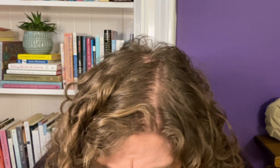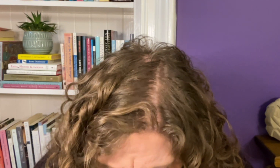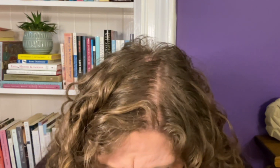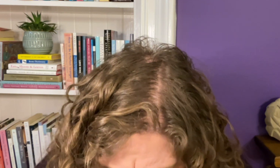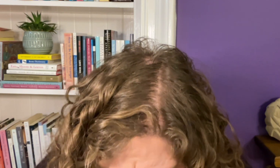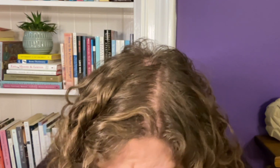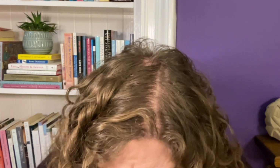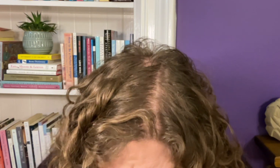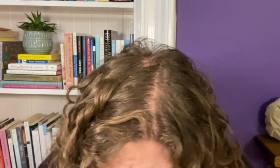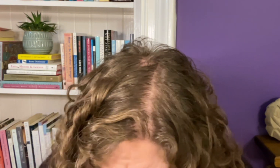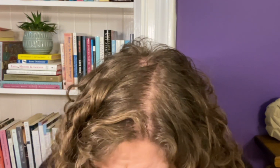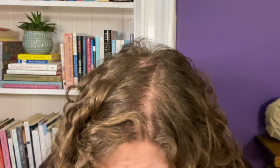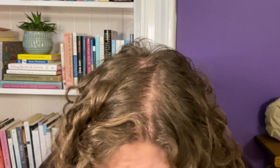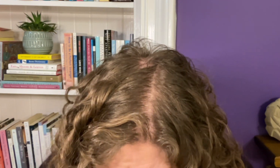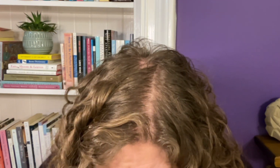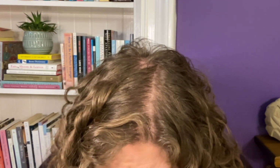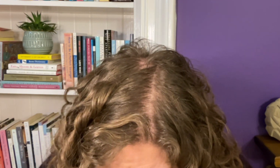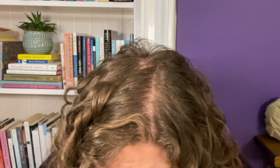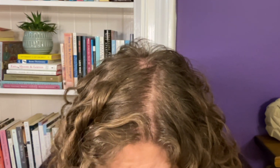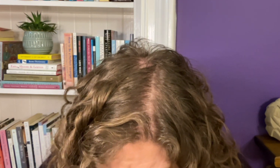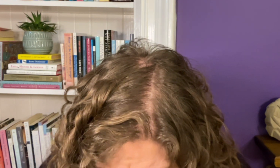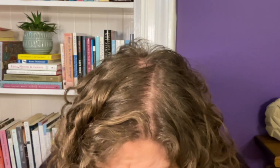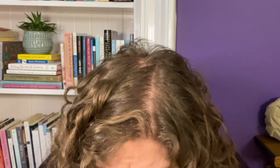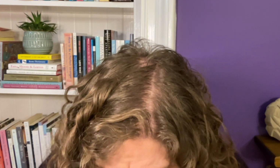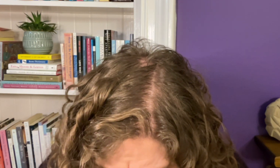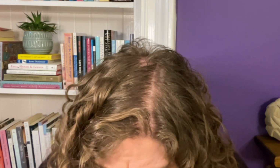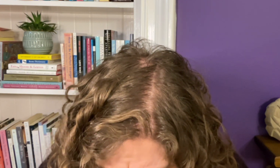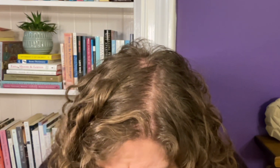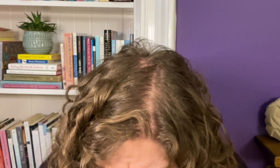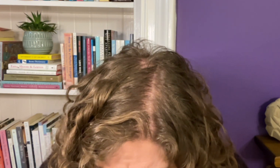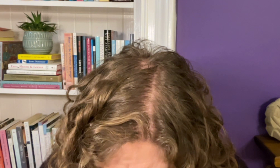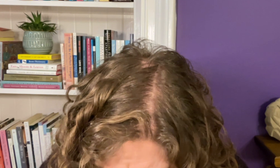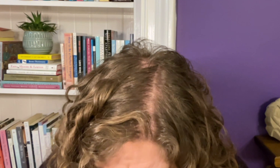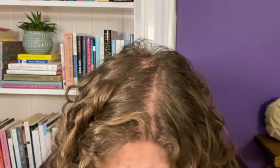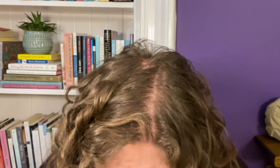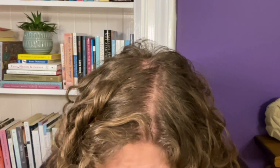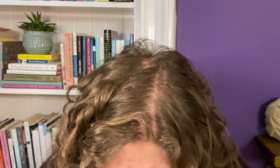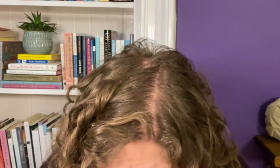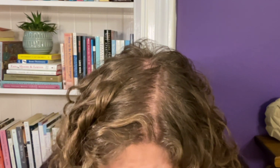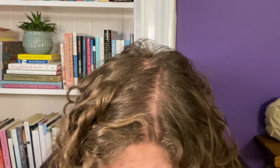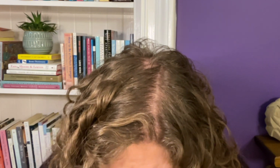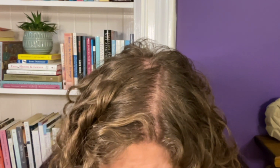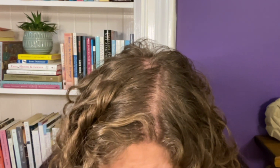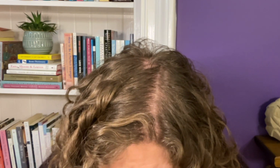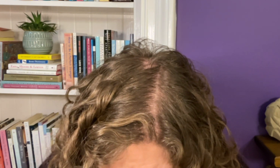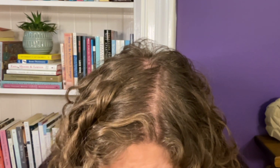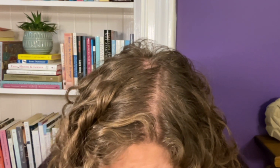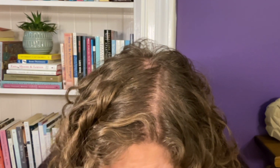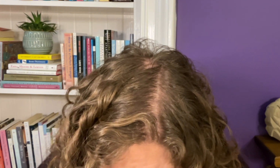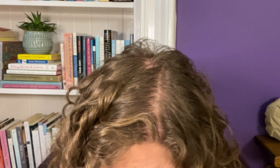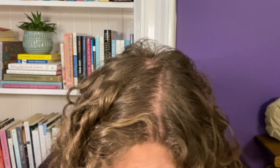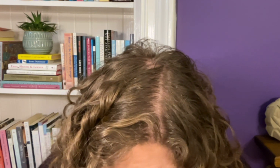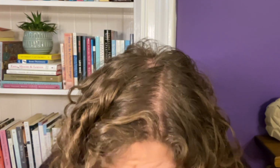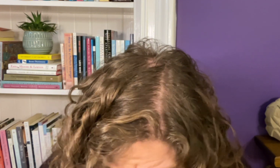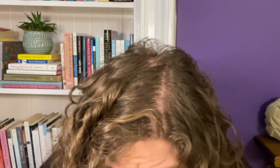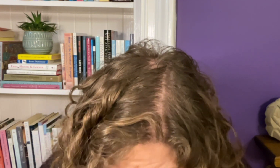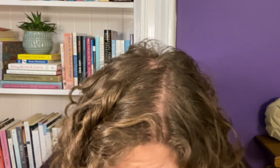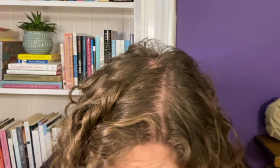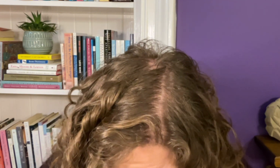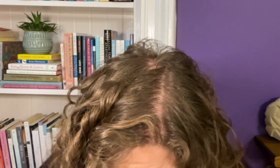and people closer to home, those sleeping rough in these cold, wet days, those who aren't safe in